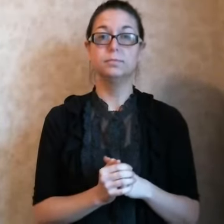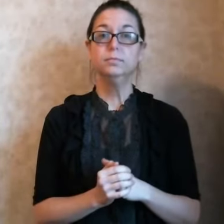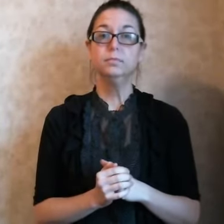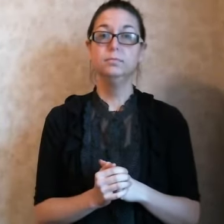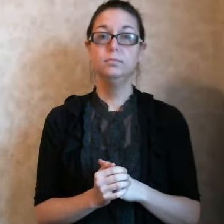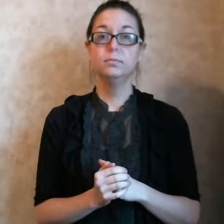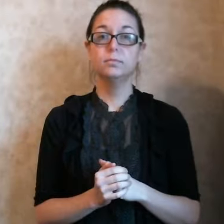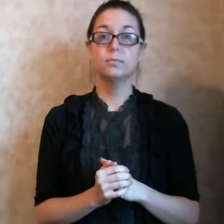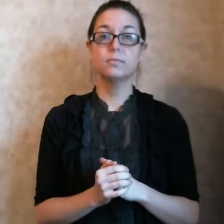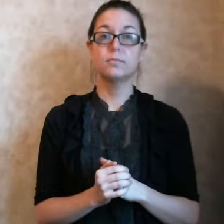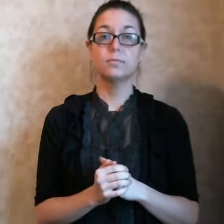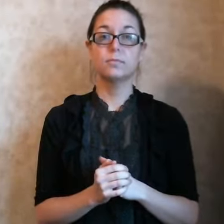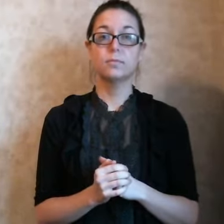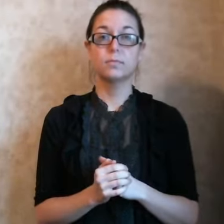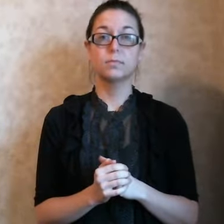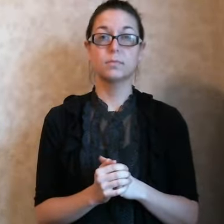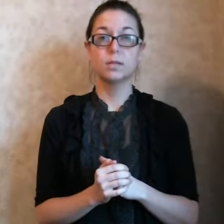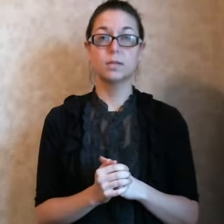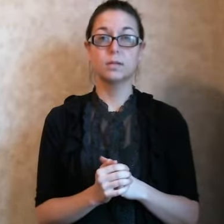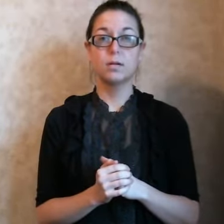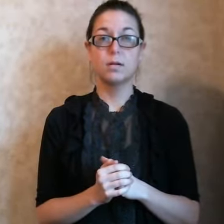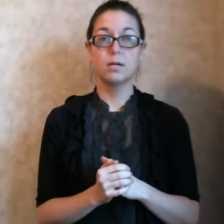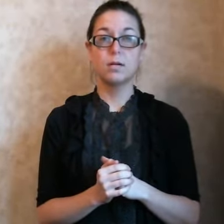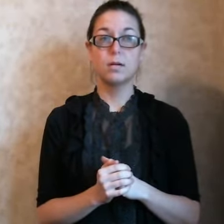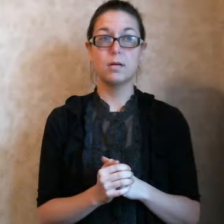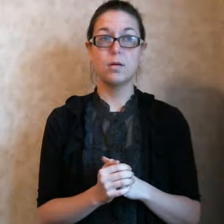Oh, what I thought was really cool was when